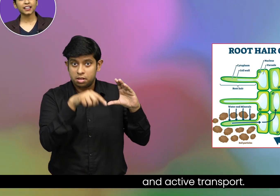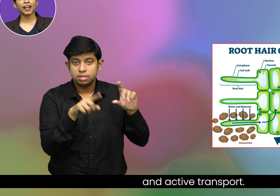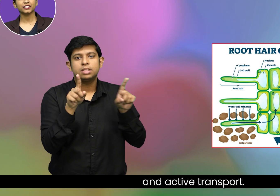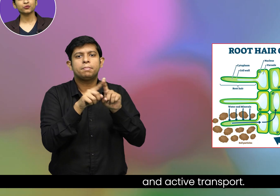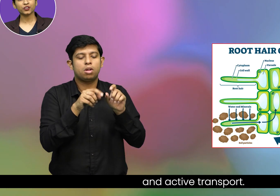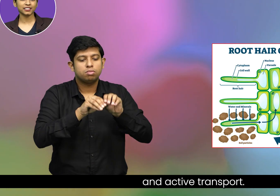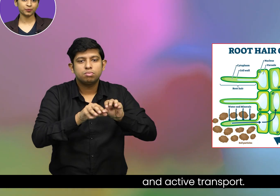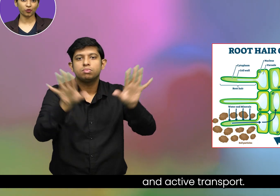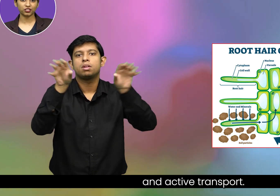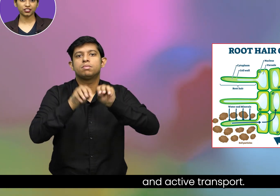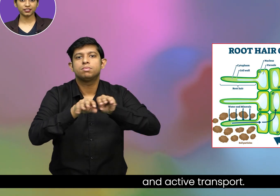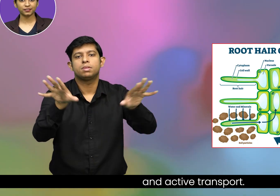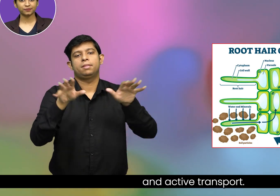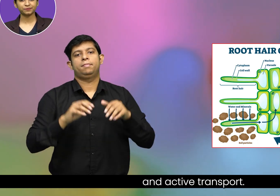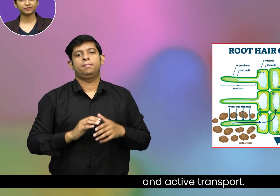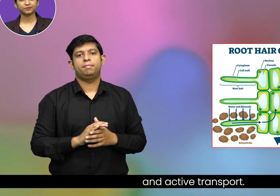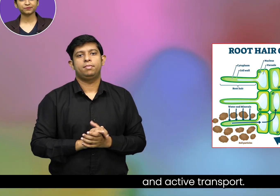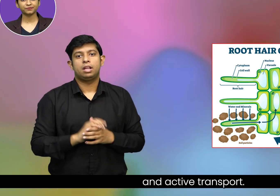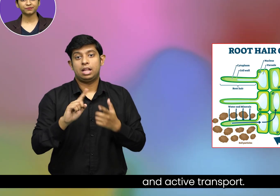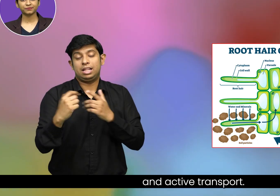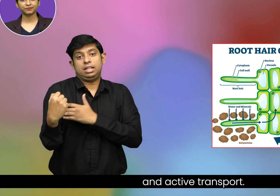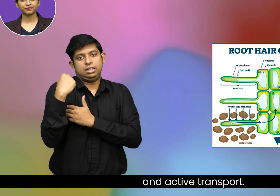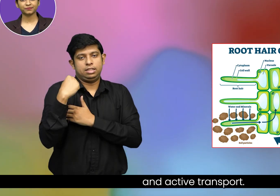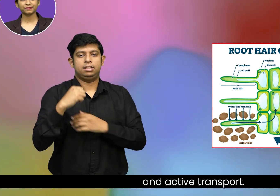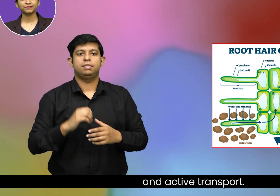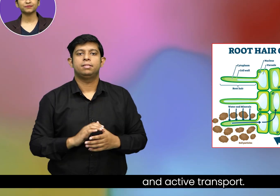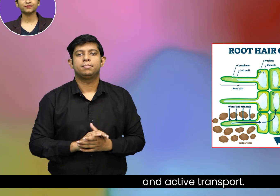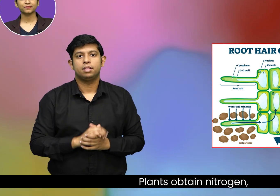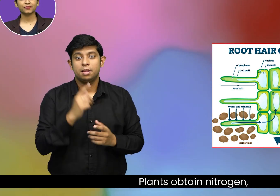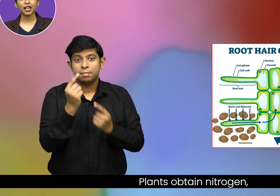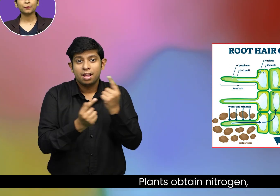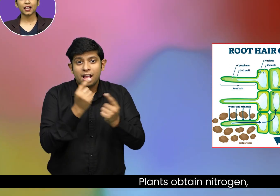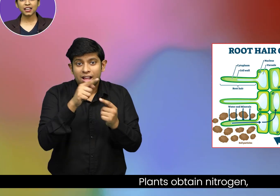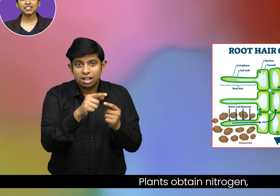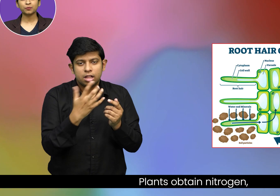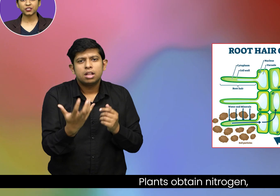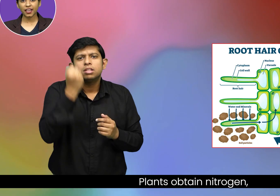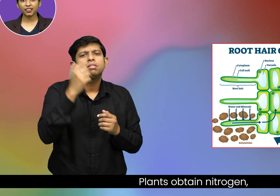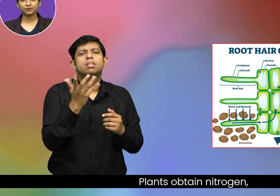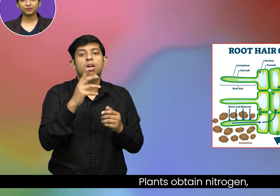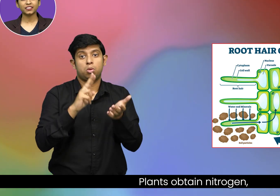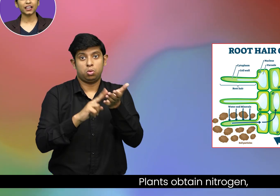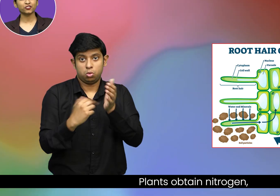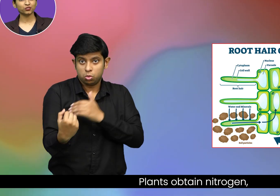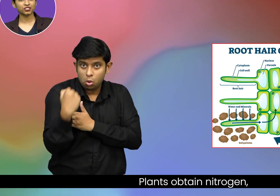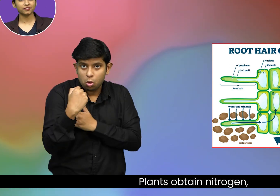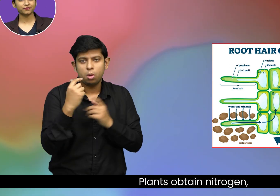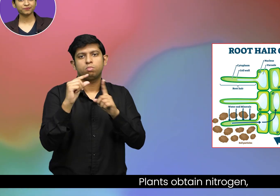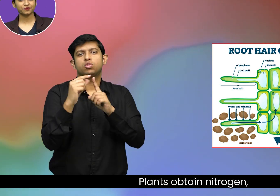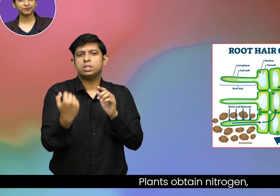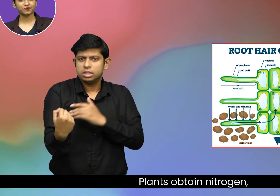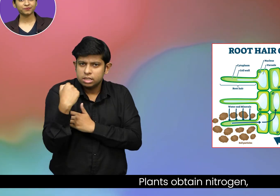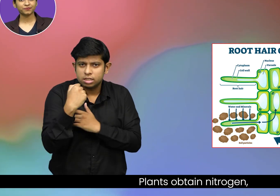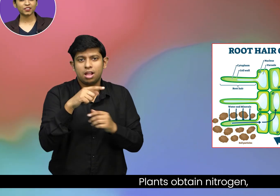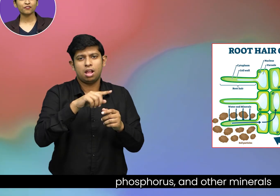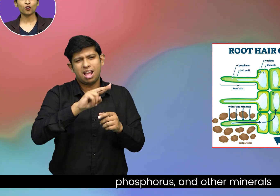and active transport. Plants obtain nitrogen,